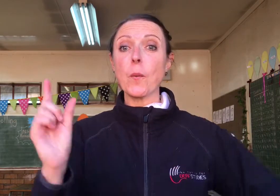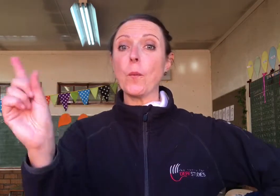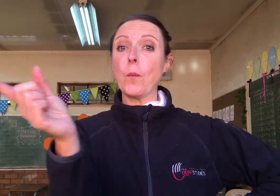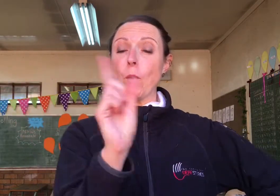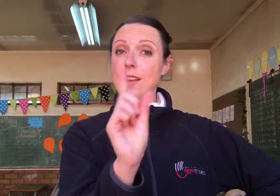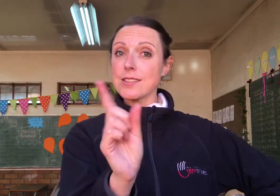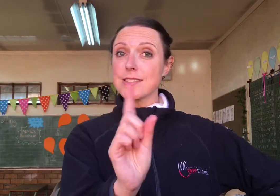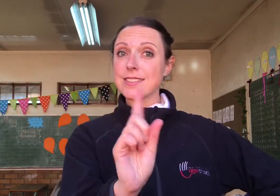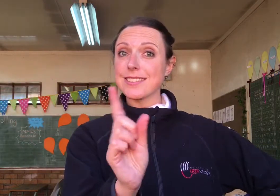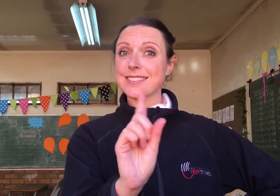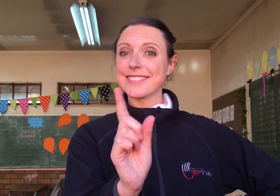what,